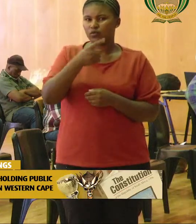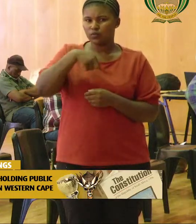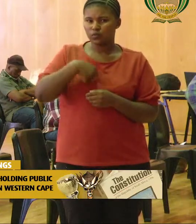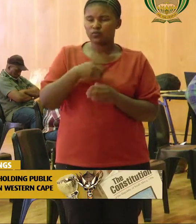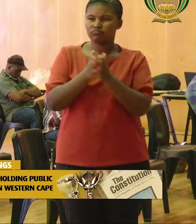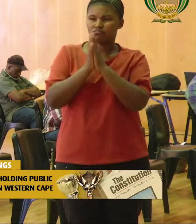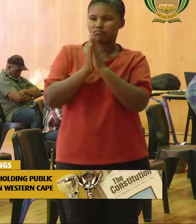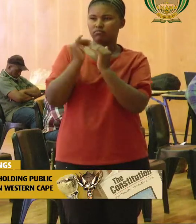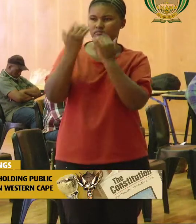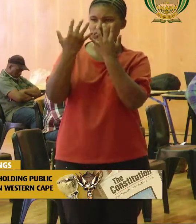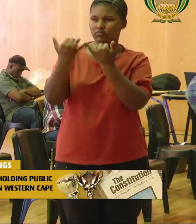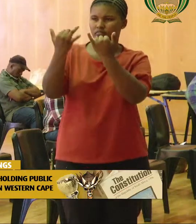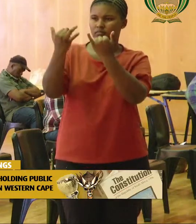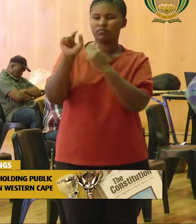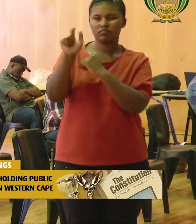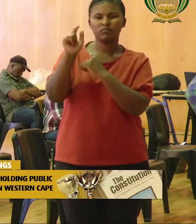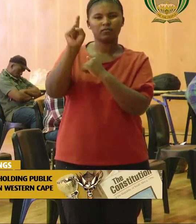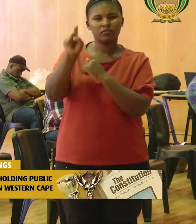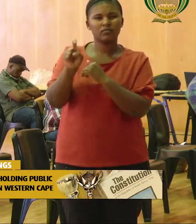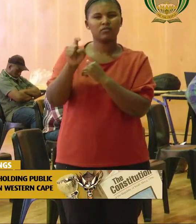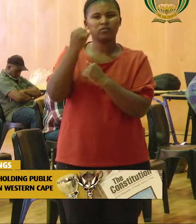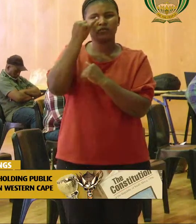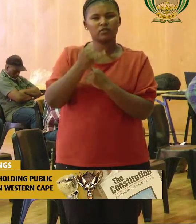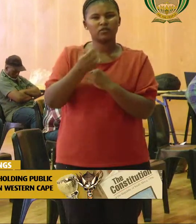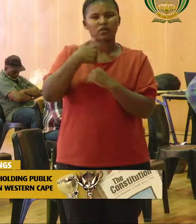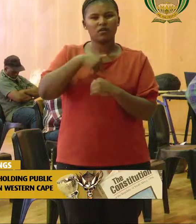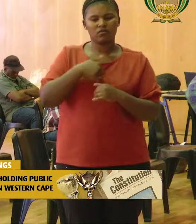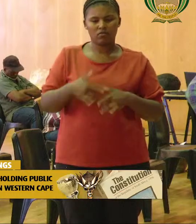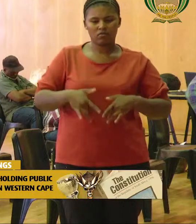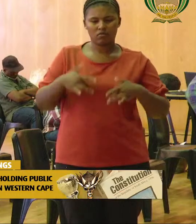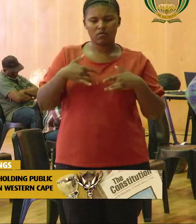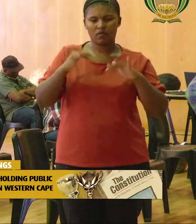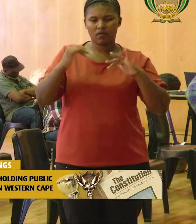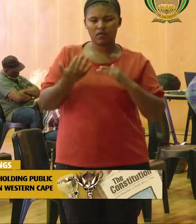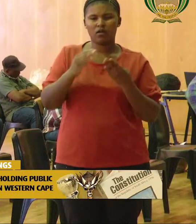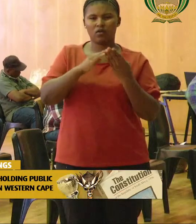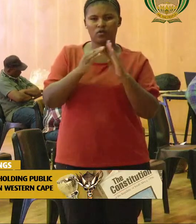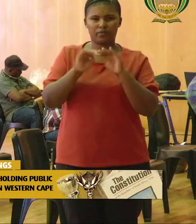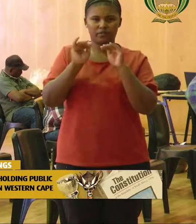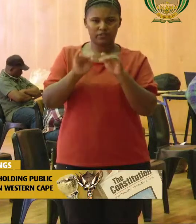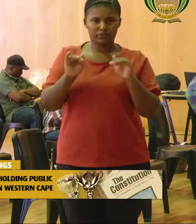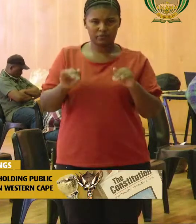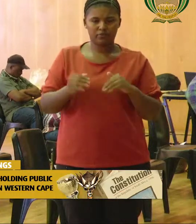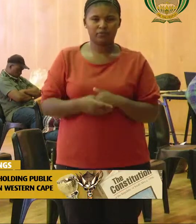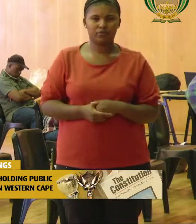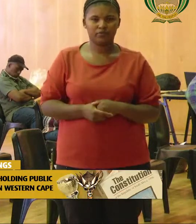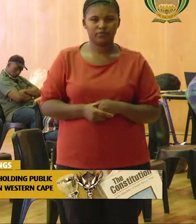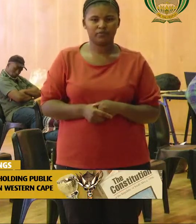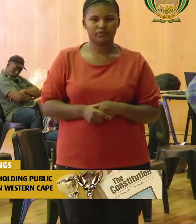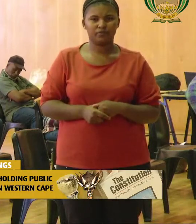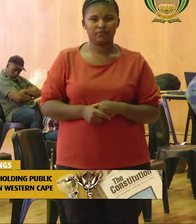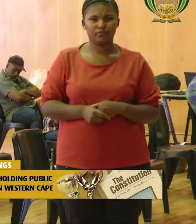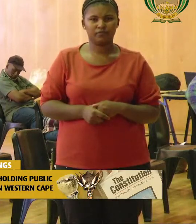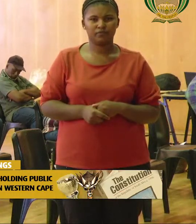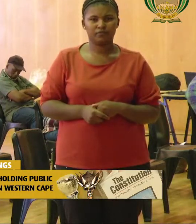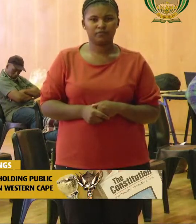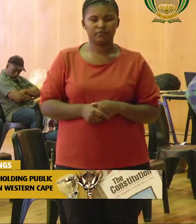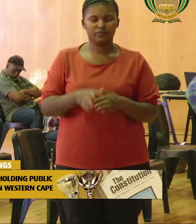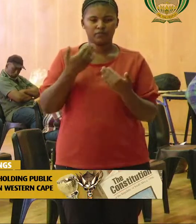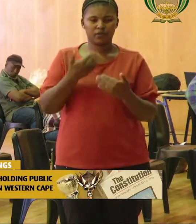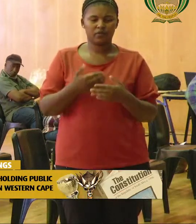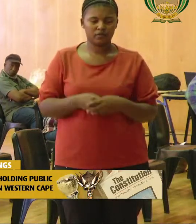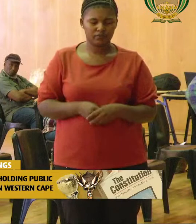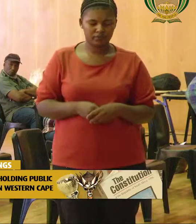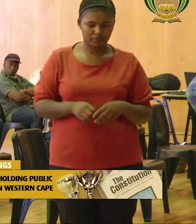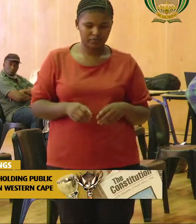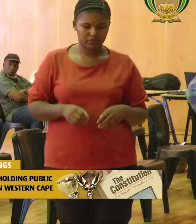om net 'n voorsiening te maak dat daar sulke dinge kan gebeur, want ons gemeenskap is besig om uit te roei in Zetschuld. Baie dankie.